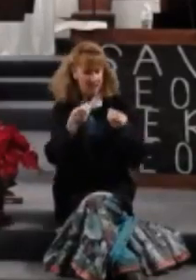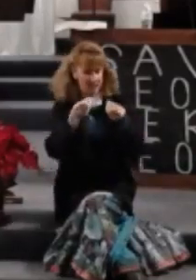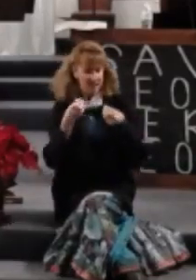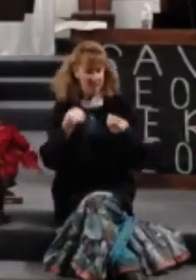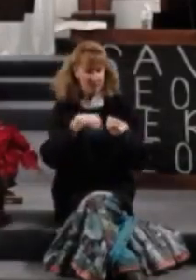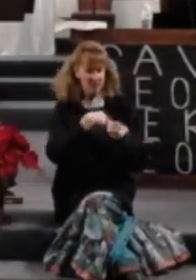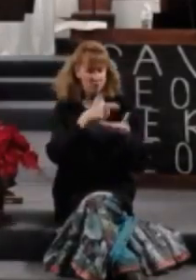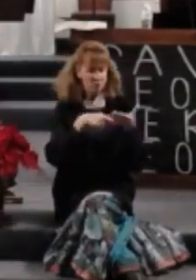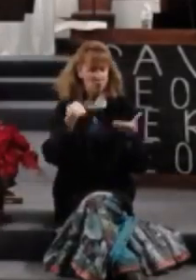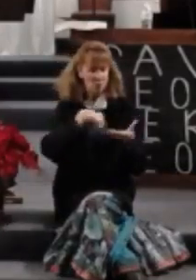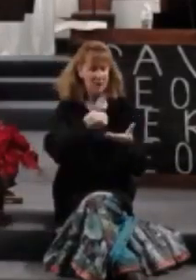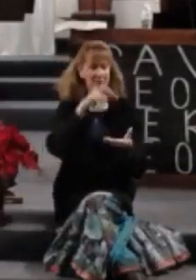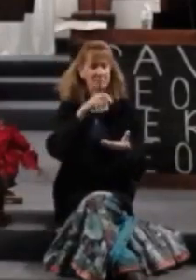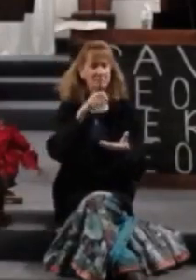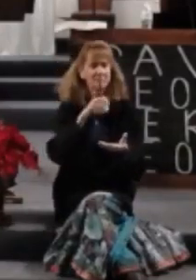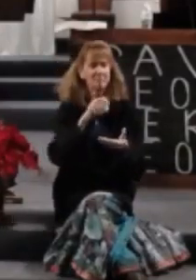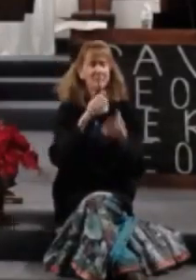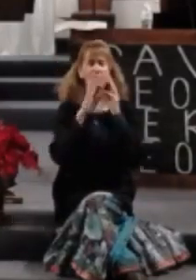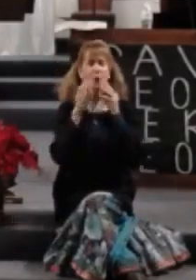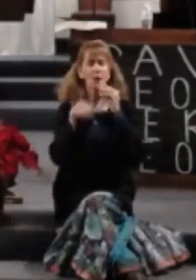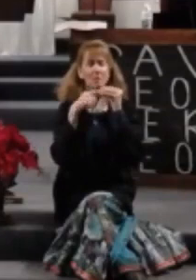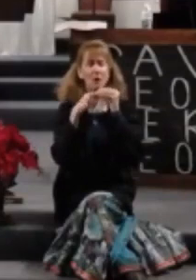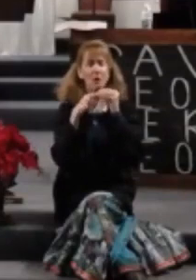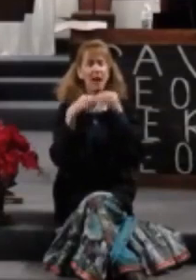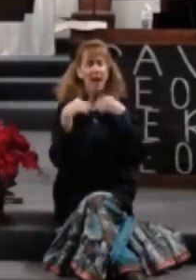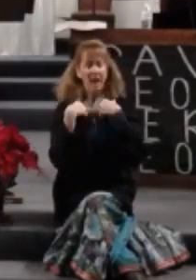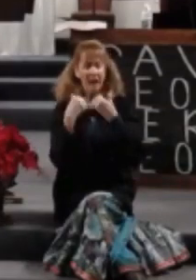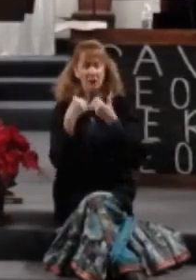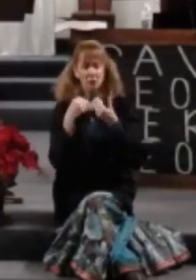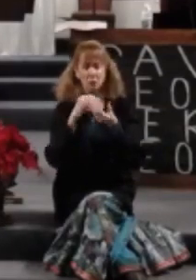The last couple of weeks, we've been talking about being grown up.